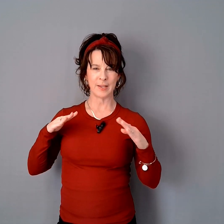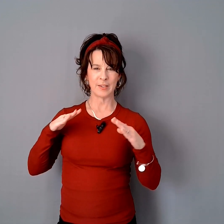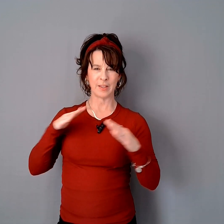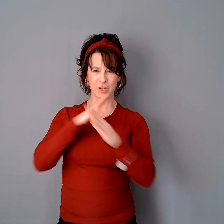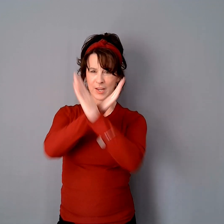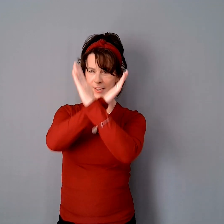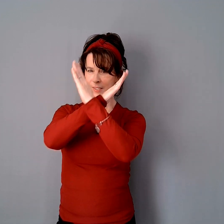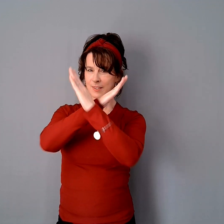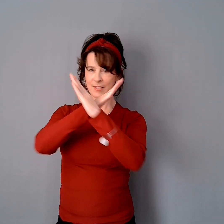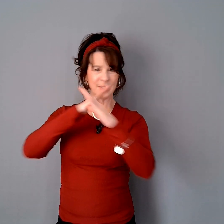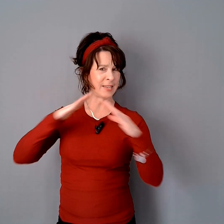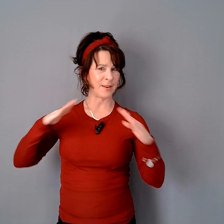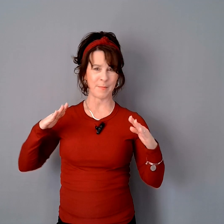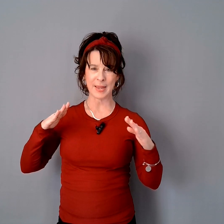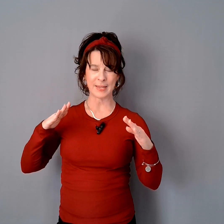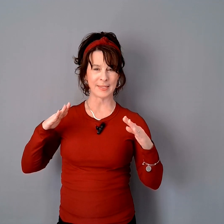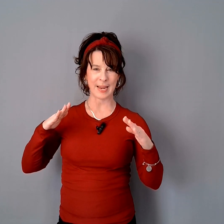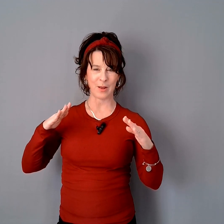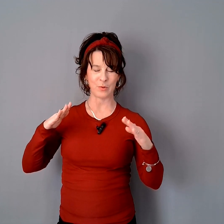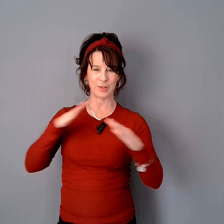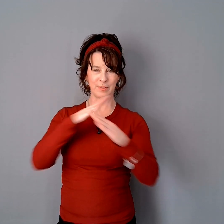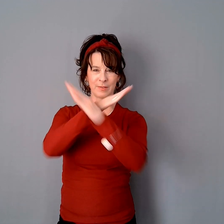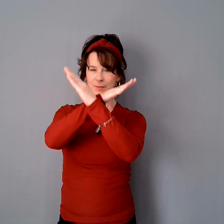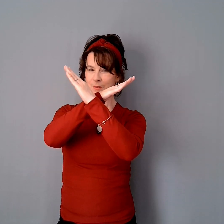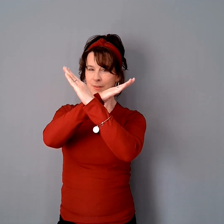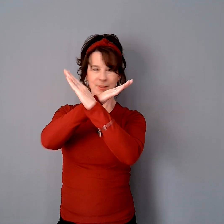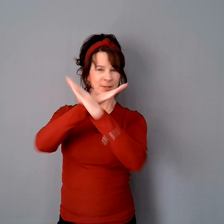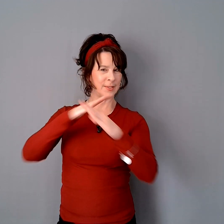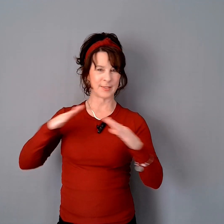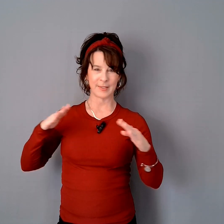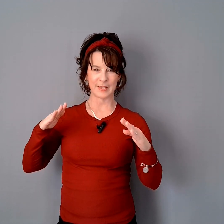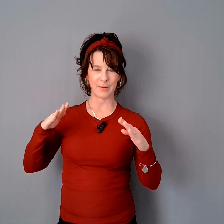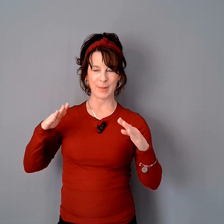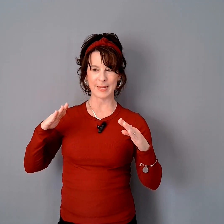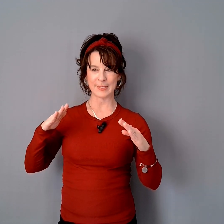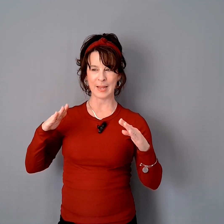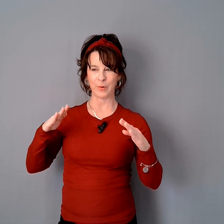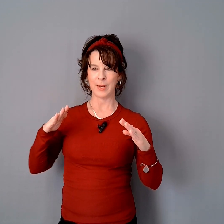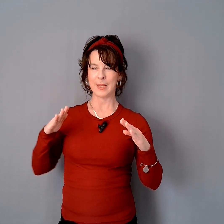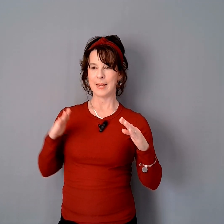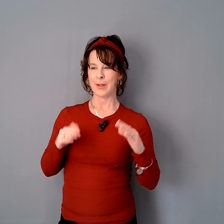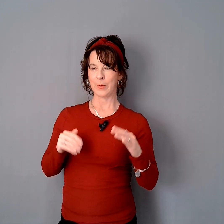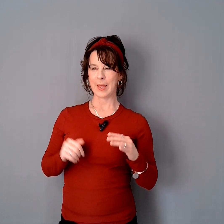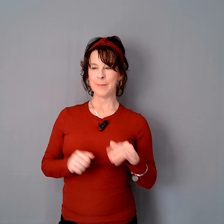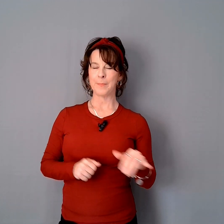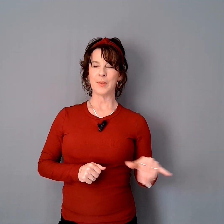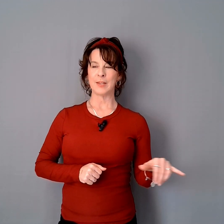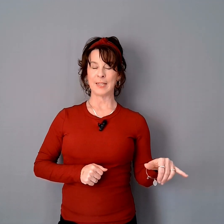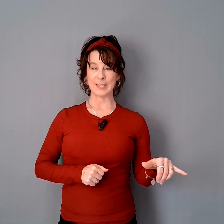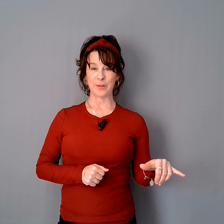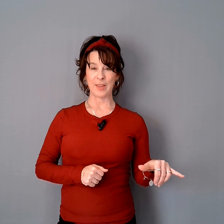the chest. Didn't make a sound. Didn't make a sound, okay? Let's do that